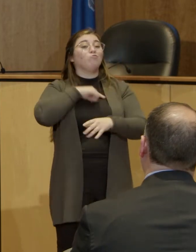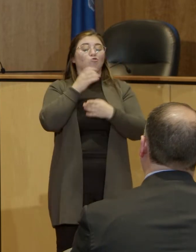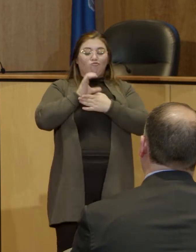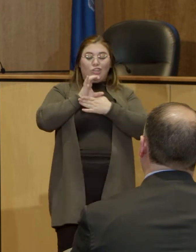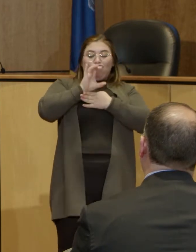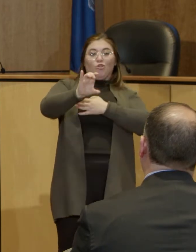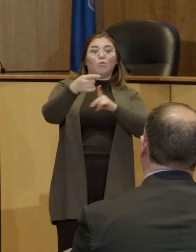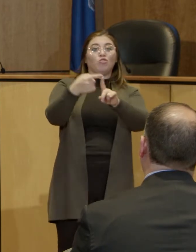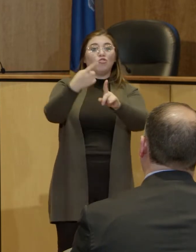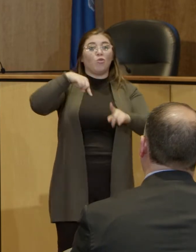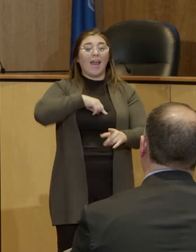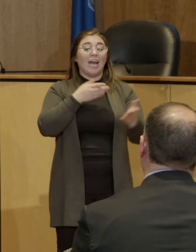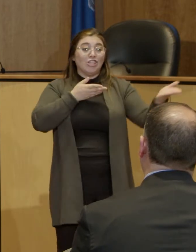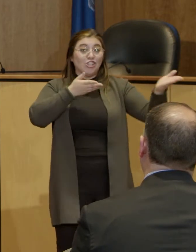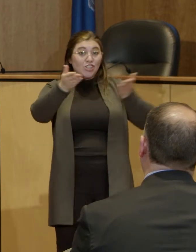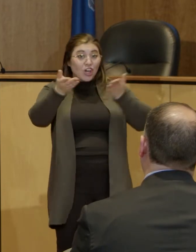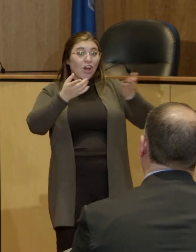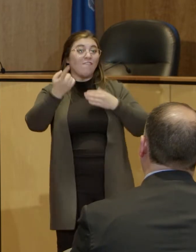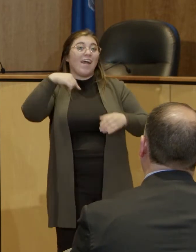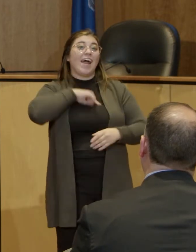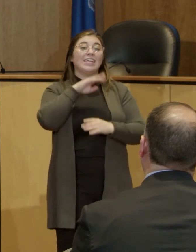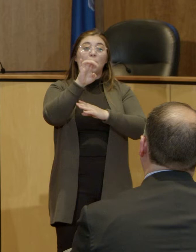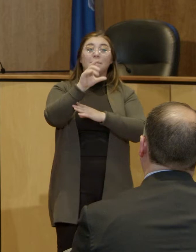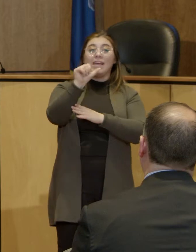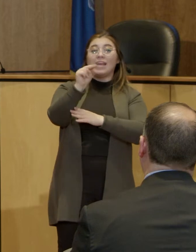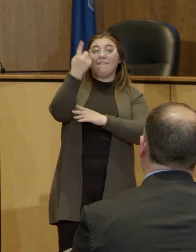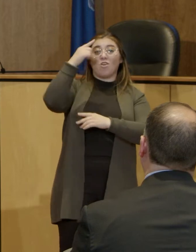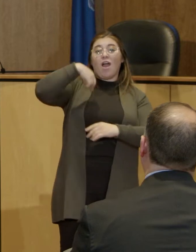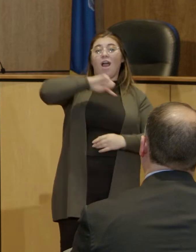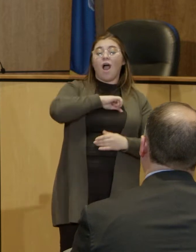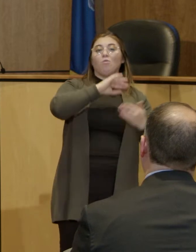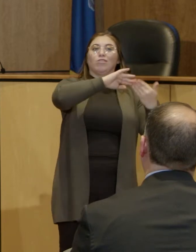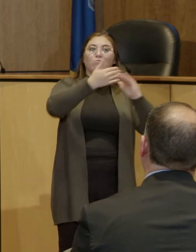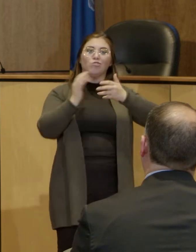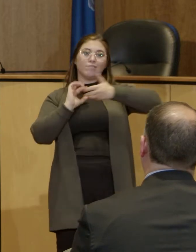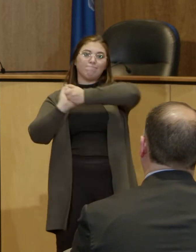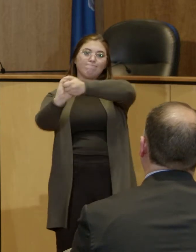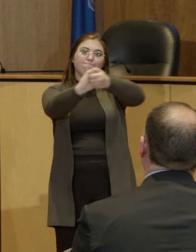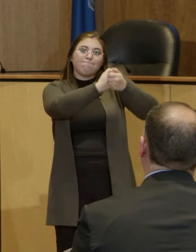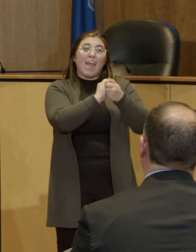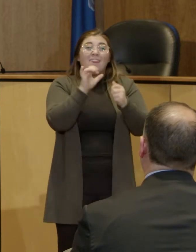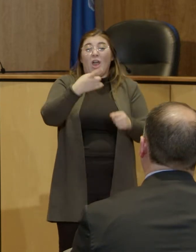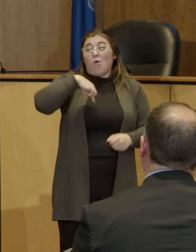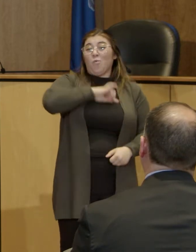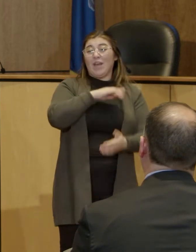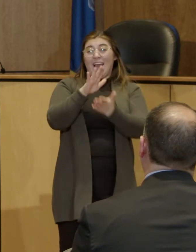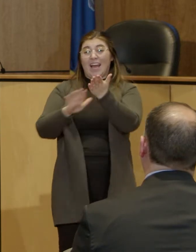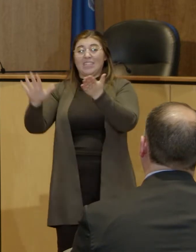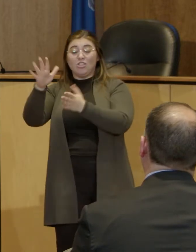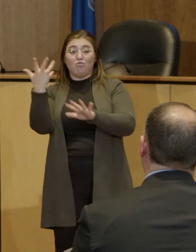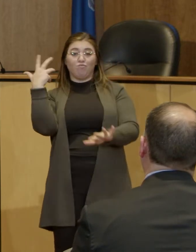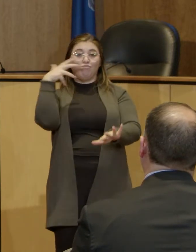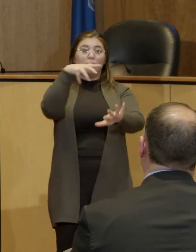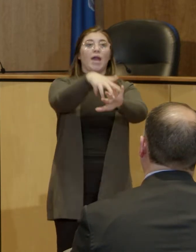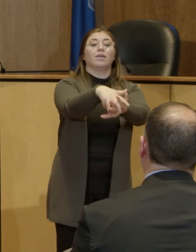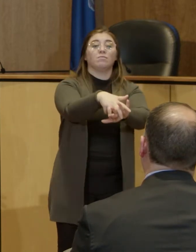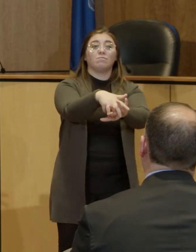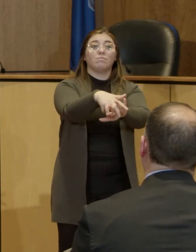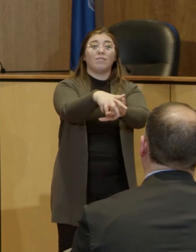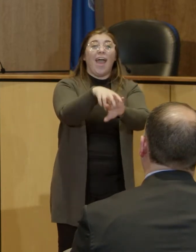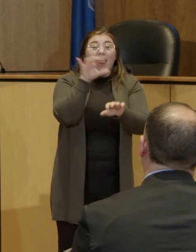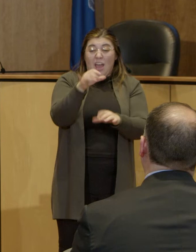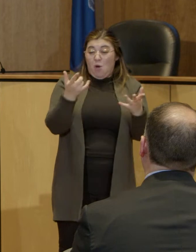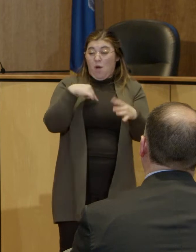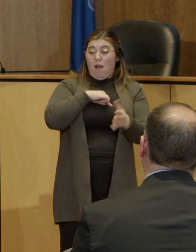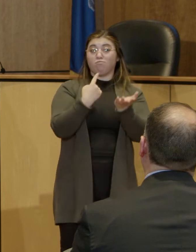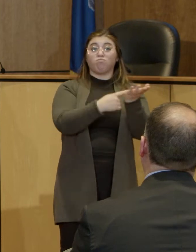contribute to and serve as a beacon for the community in which we as an institution are embedded. And that's what I'm